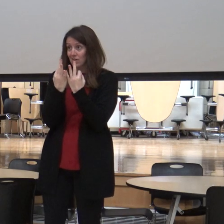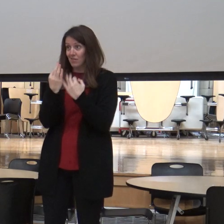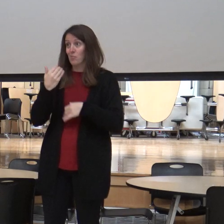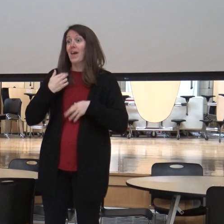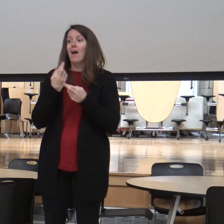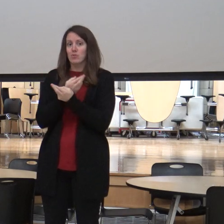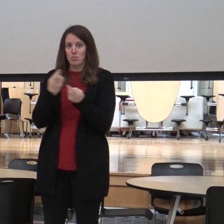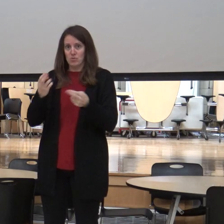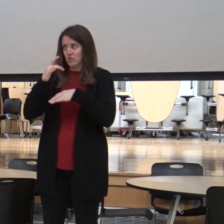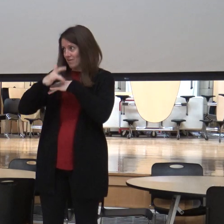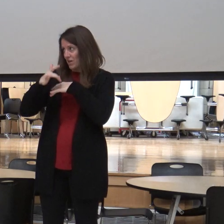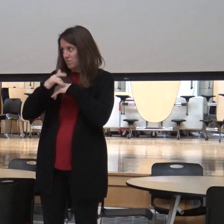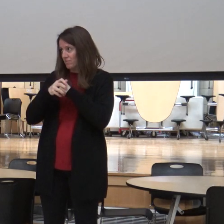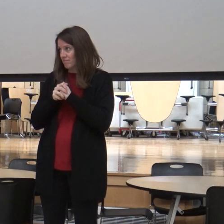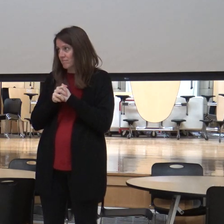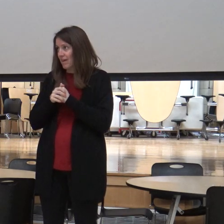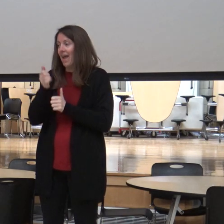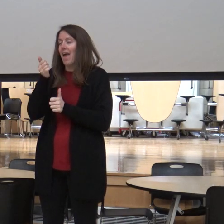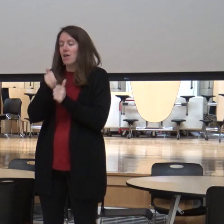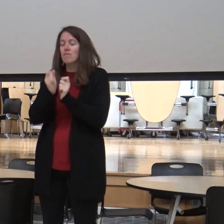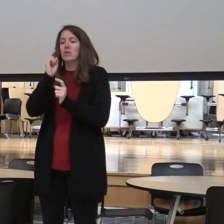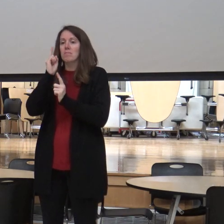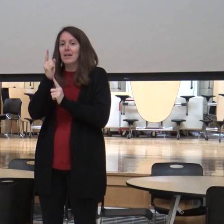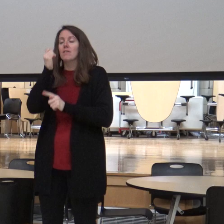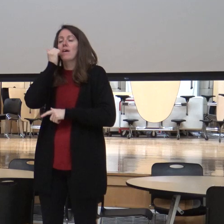there, every minute of the day to be able to help.